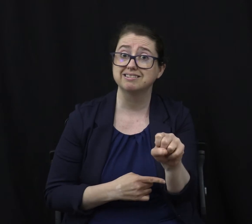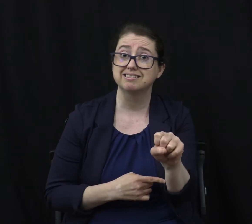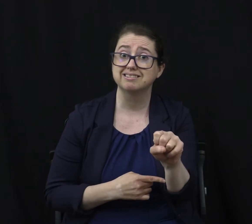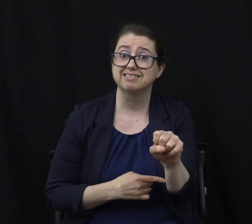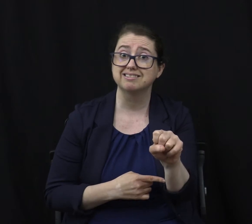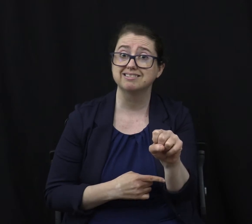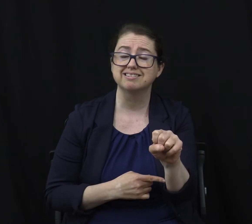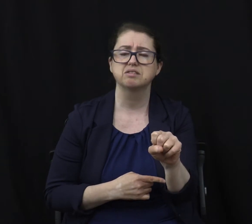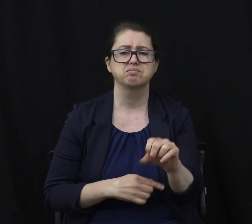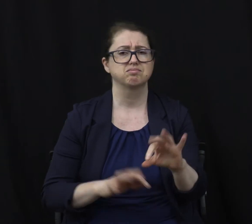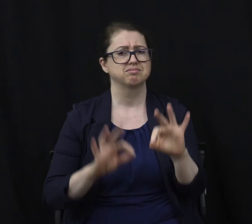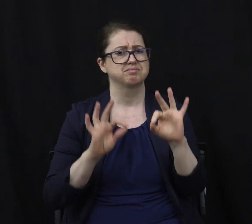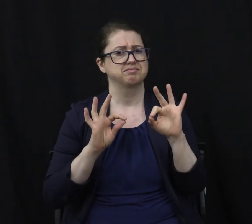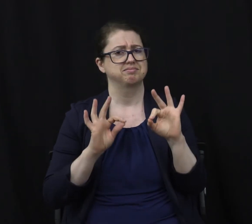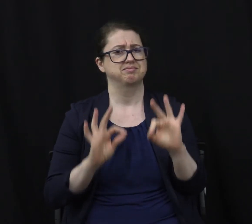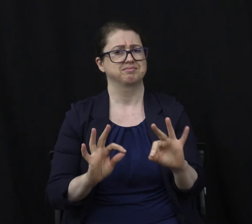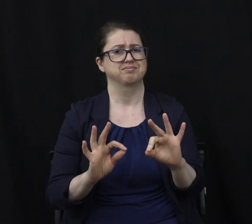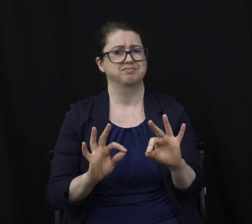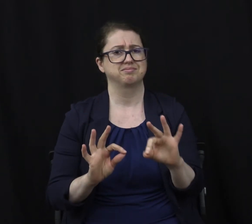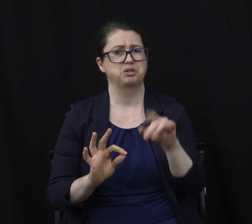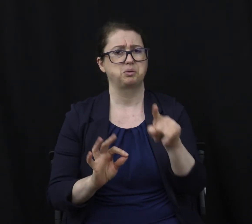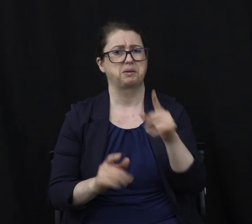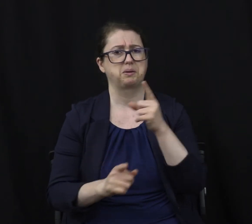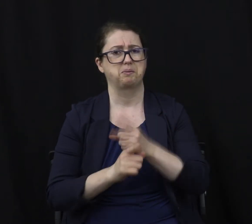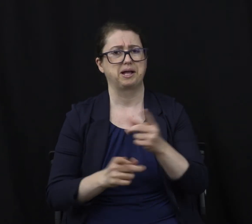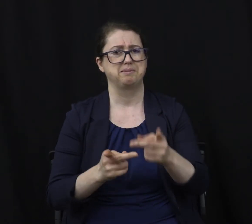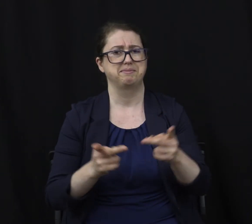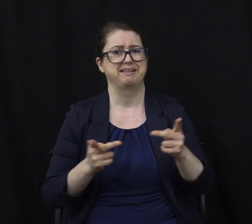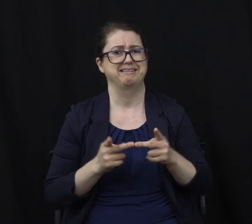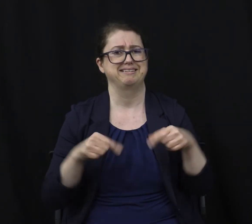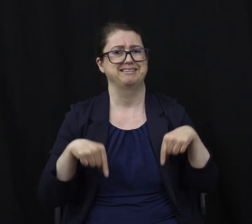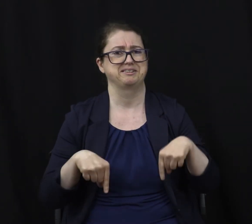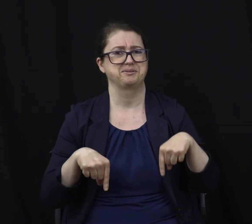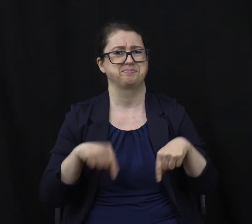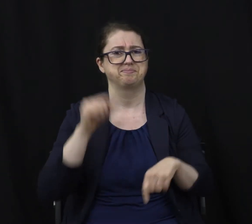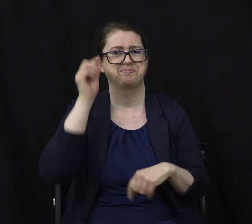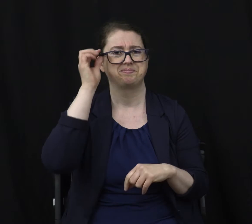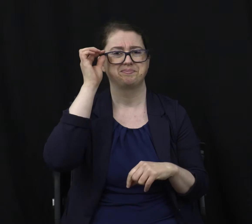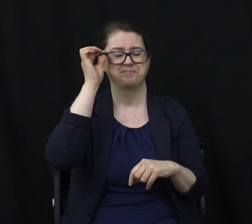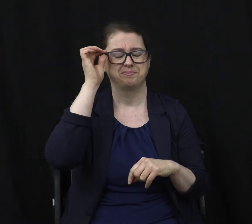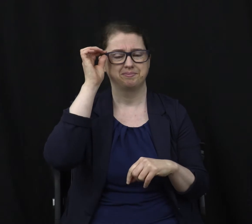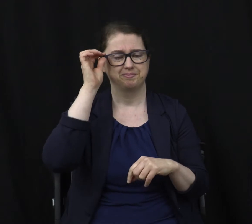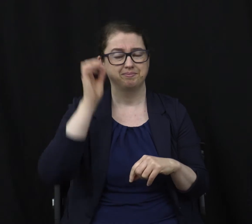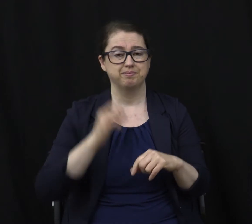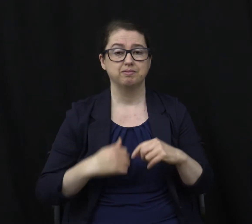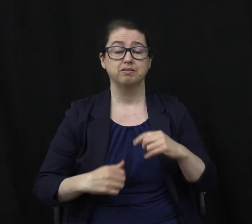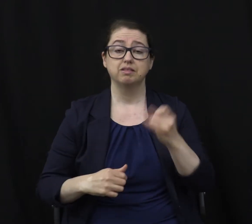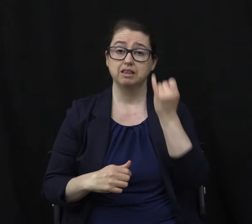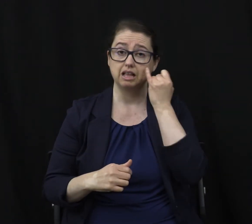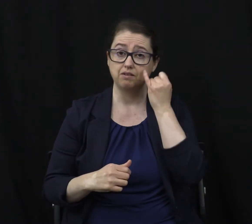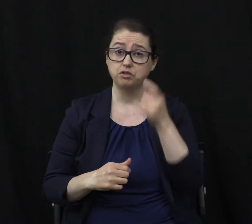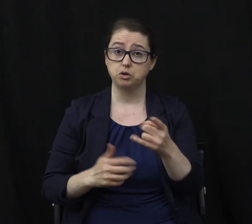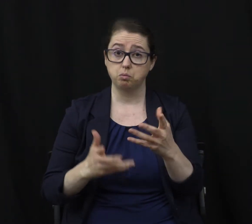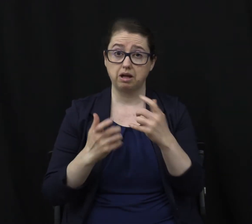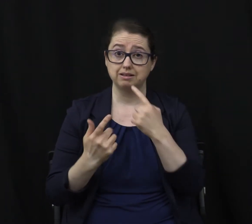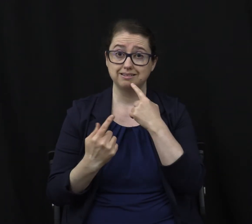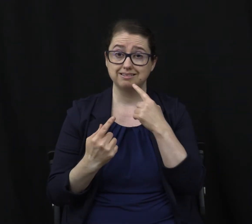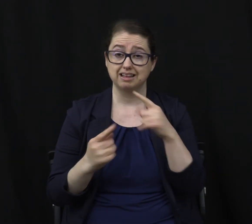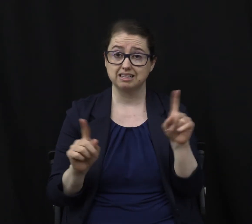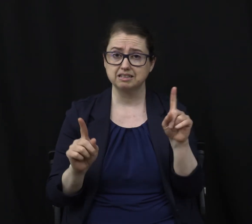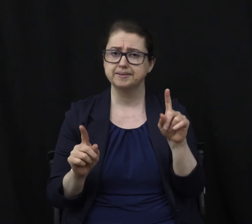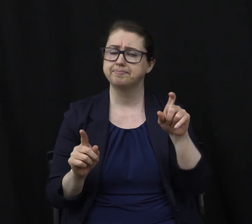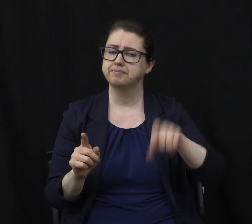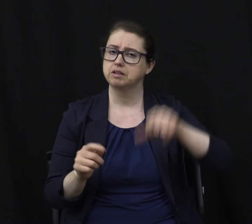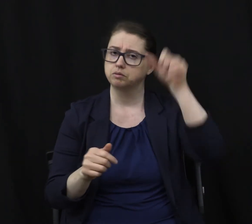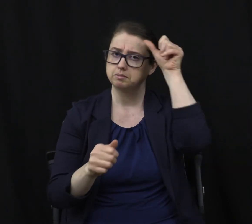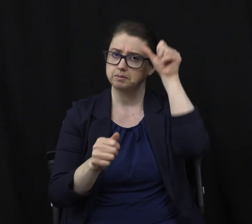friend, are in the right place. If you want to succeed at anything, we have to remember that the past does